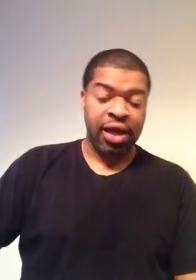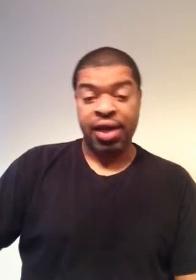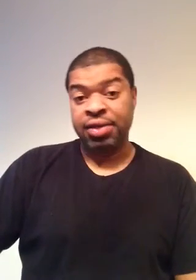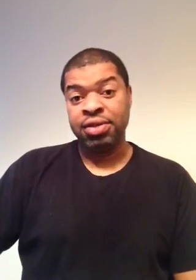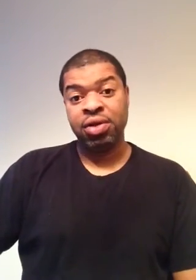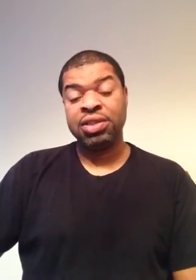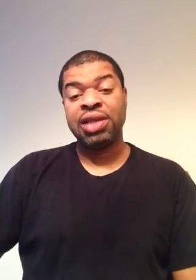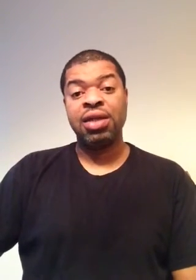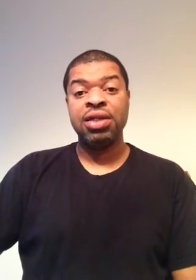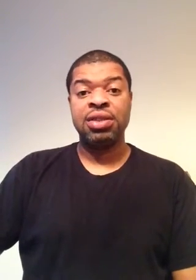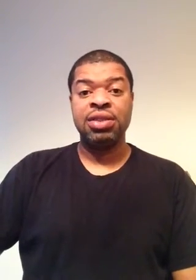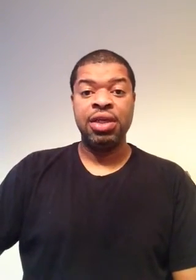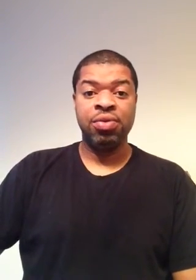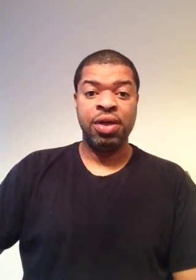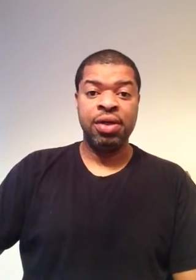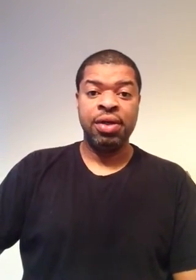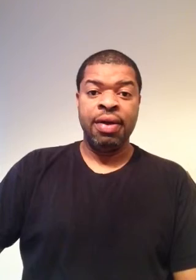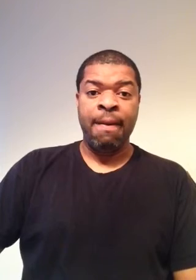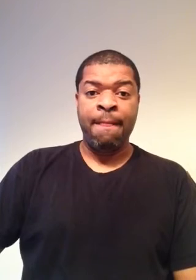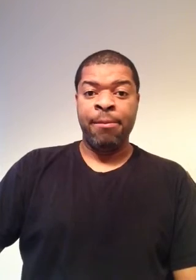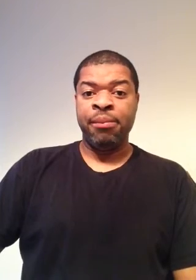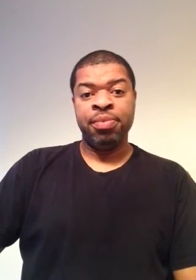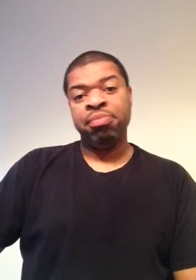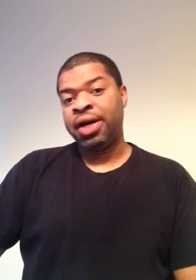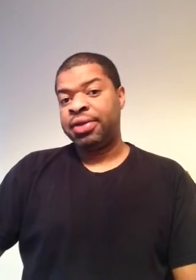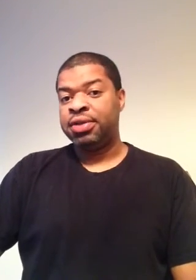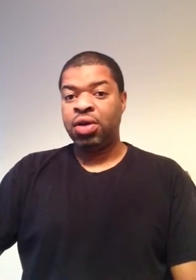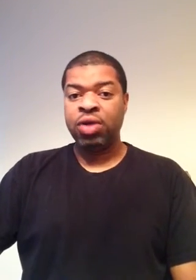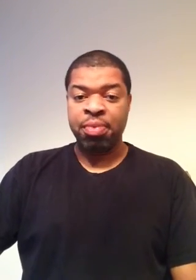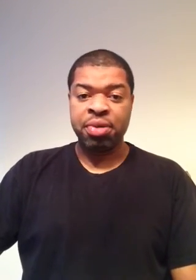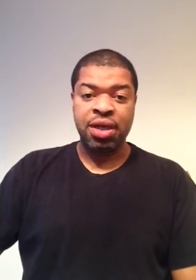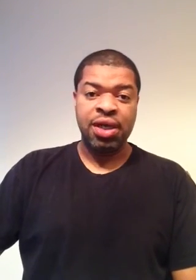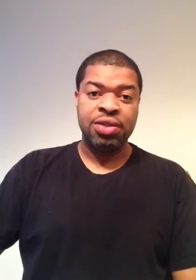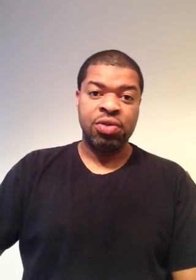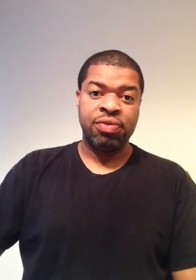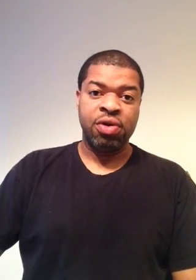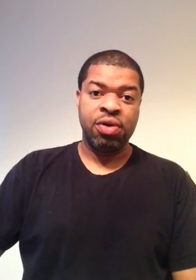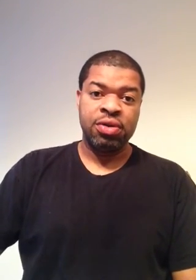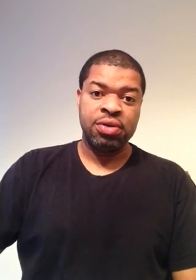And, this cycle is continuing, but, we got to put an end to it, of course.